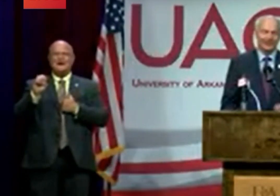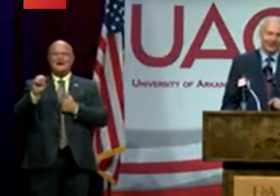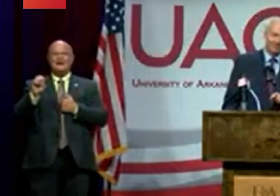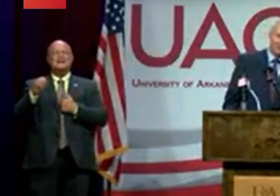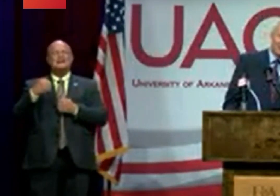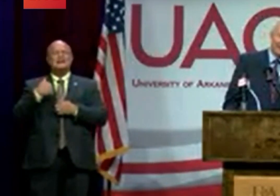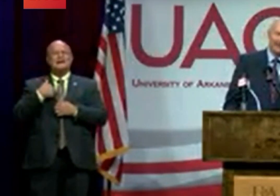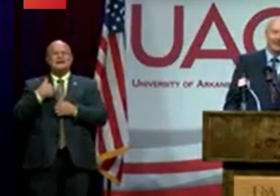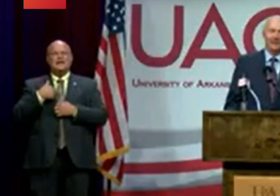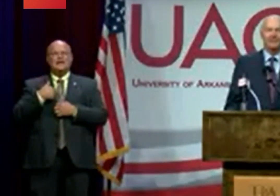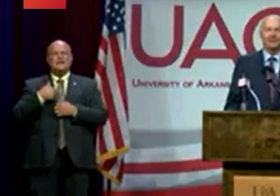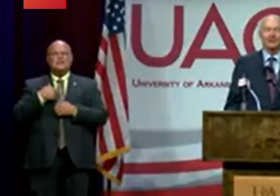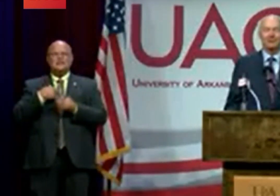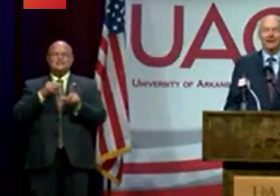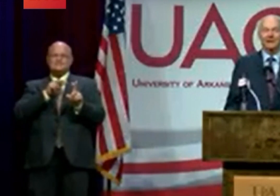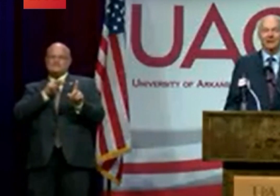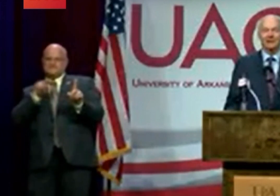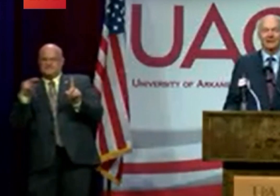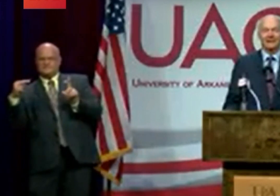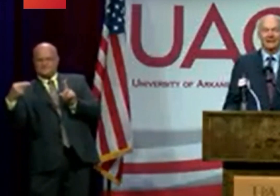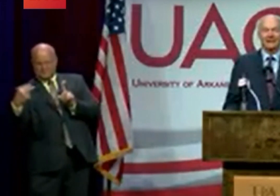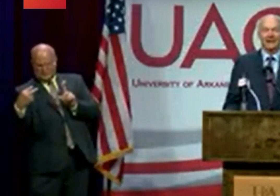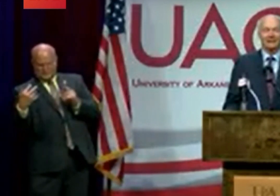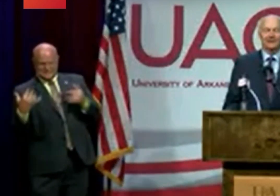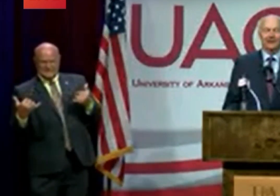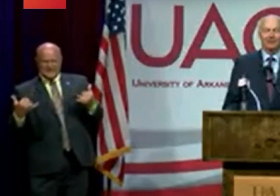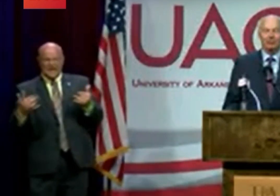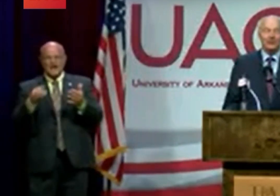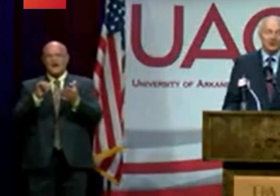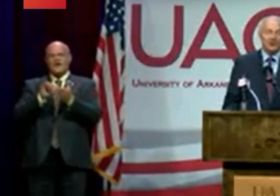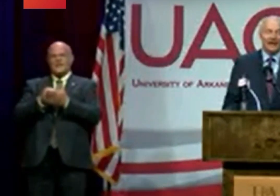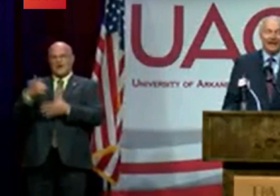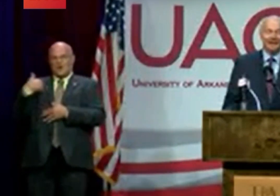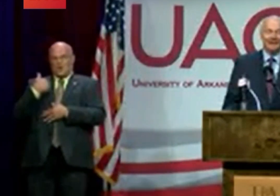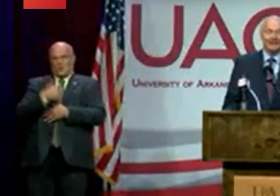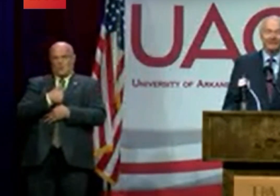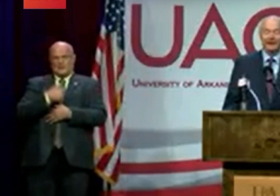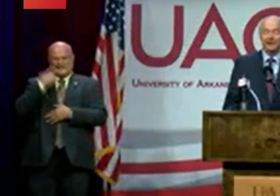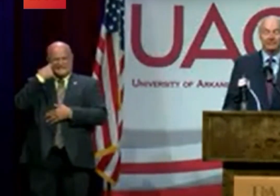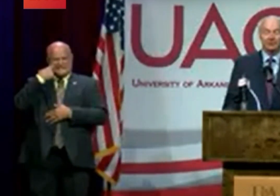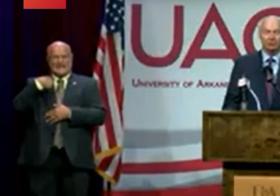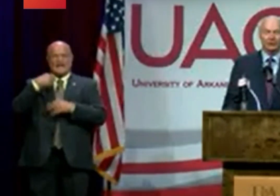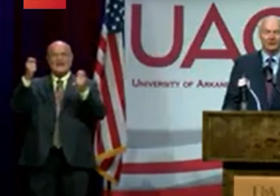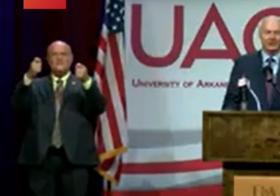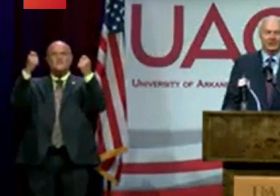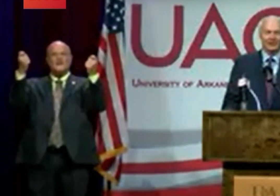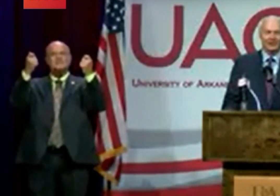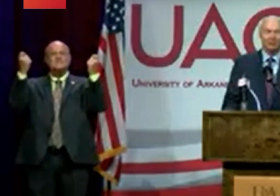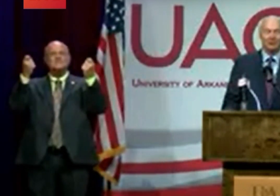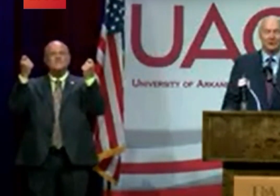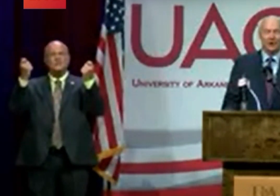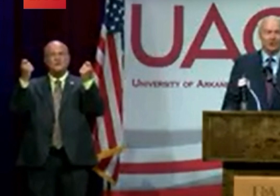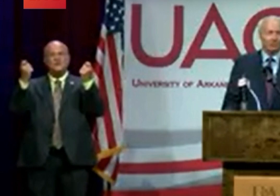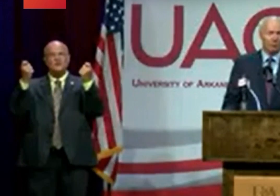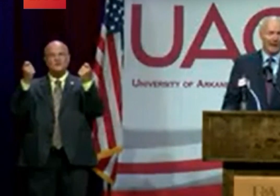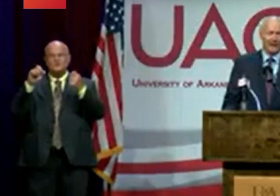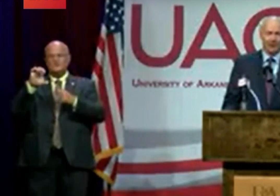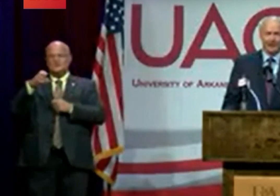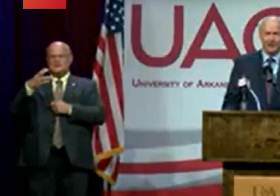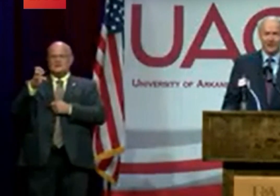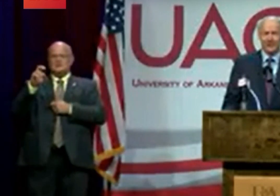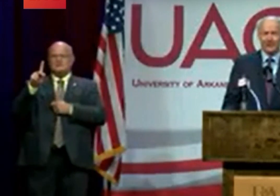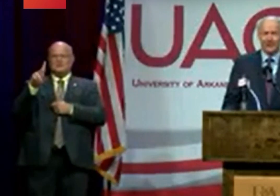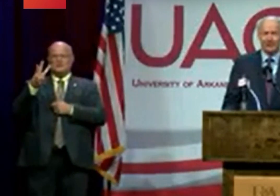me come at it a different direction. That we just had a festival, which was the Chuck